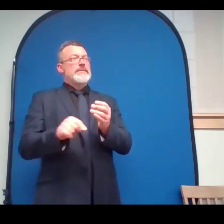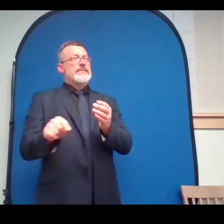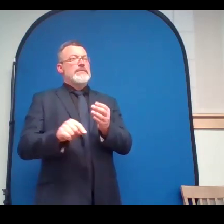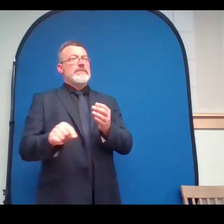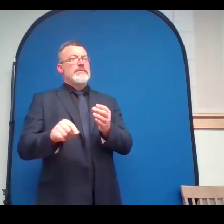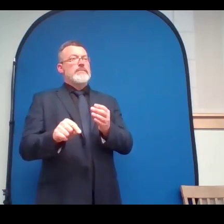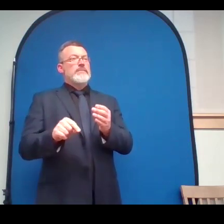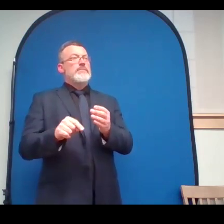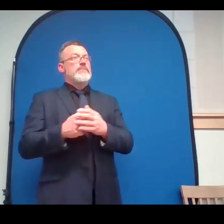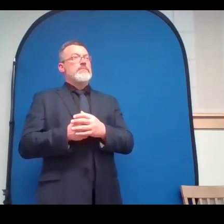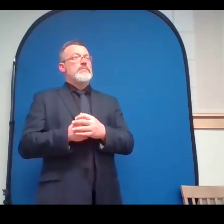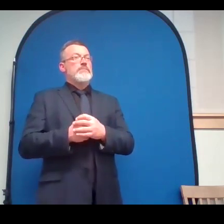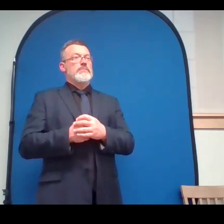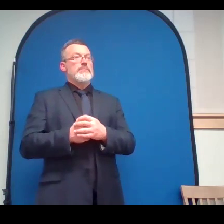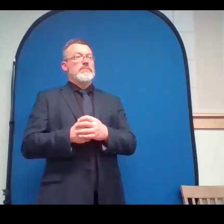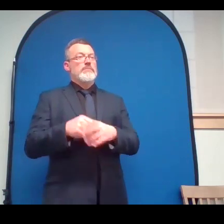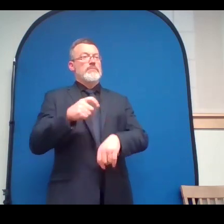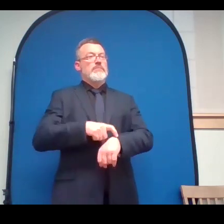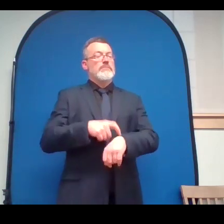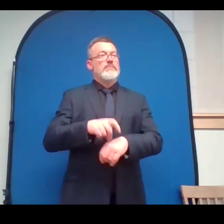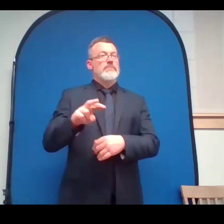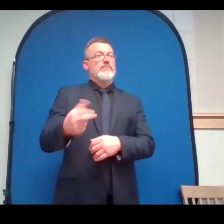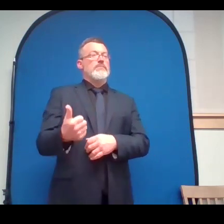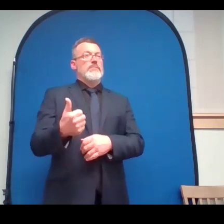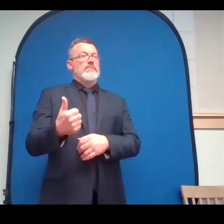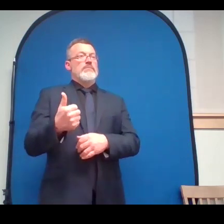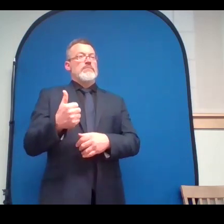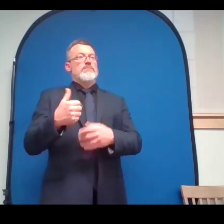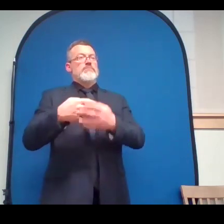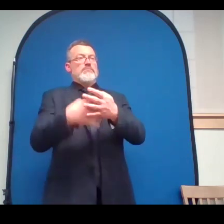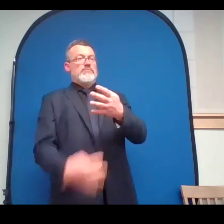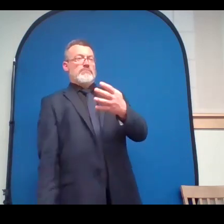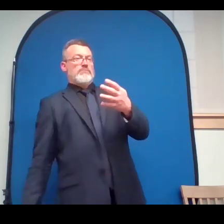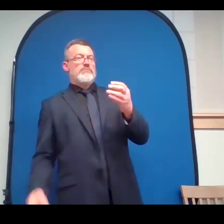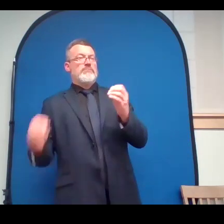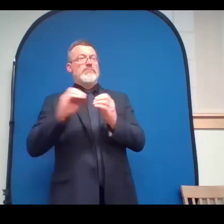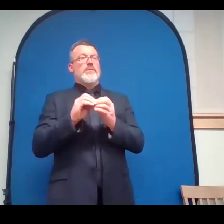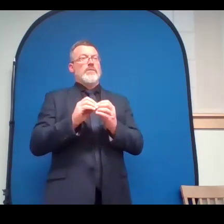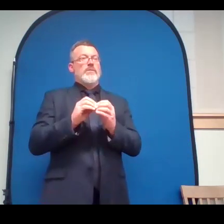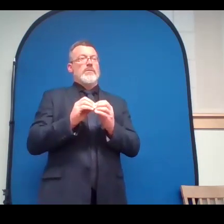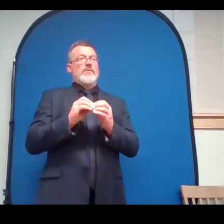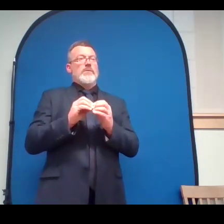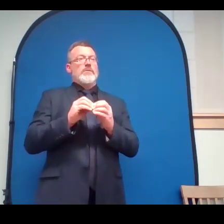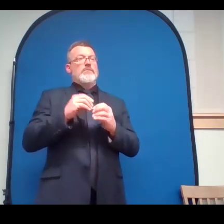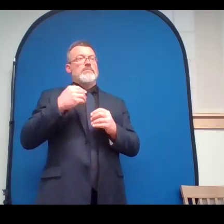one sent at 2:10. Says, I just don't know where he's up and